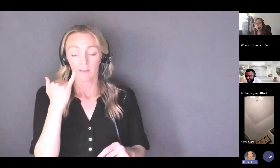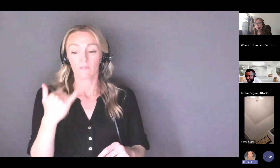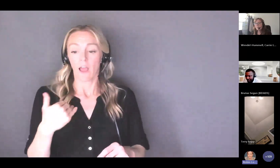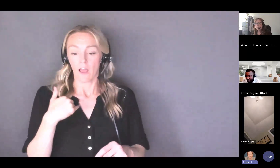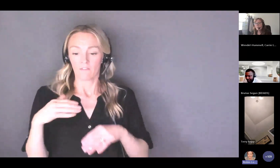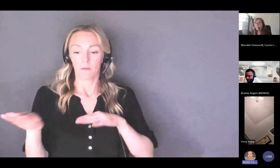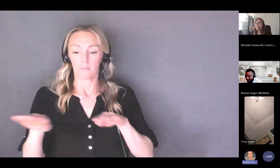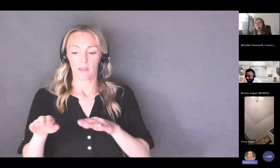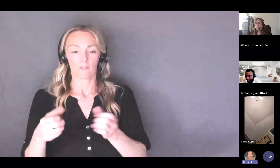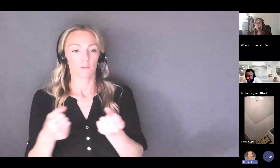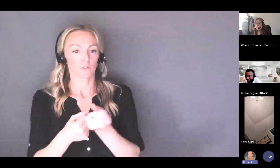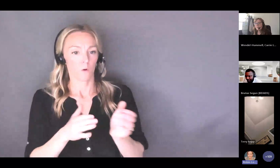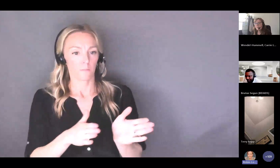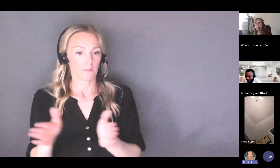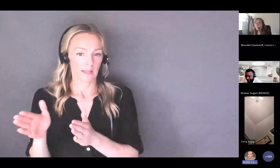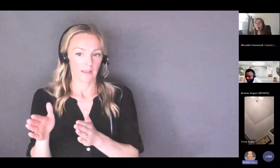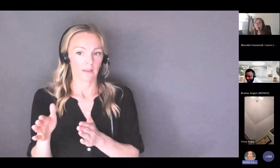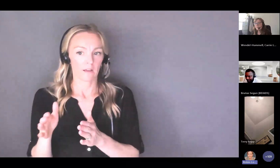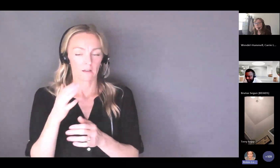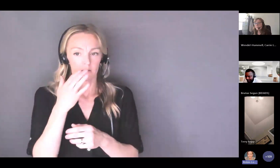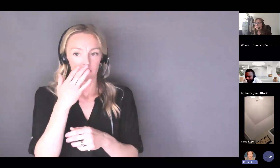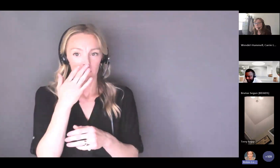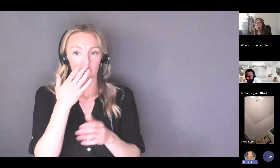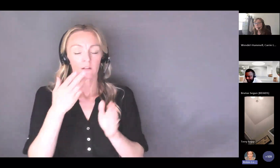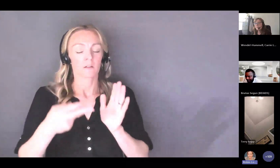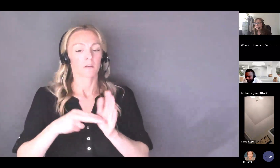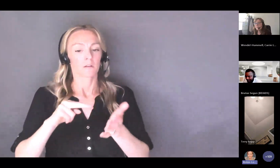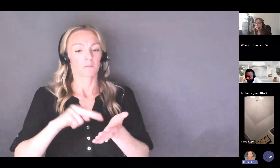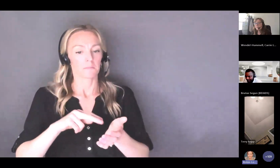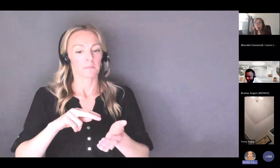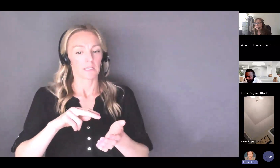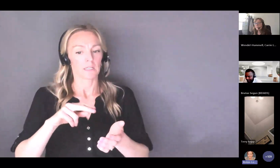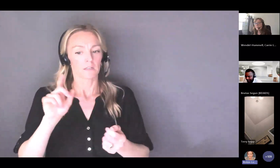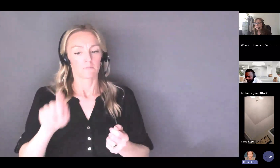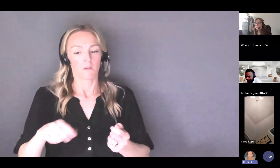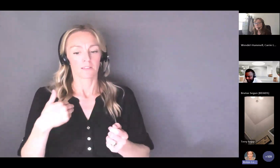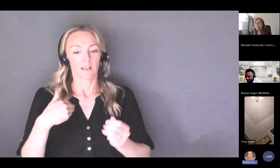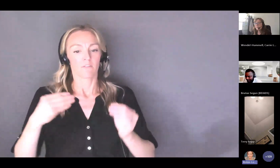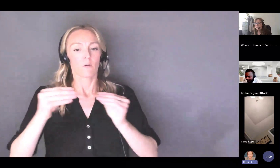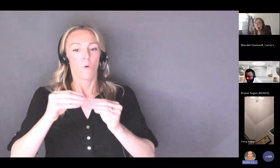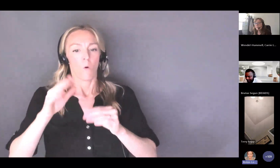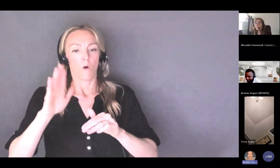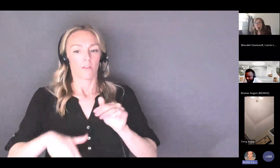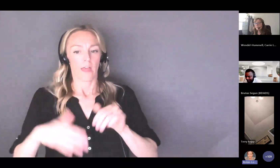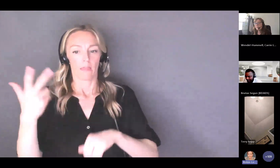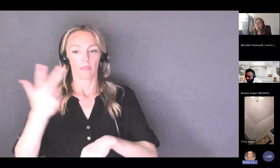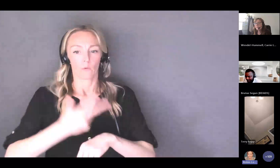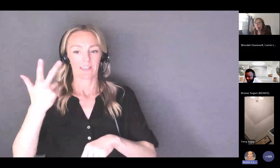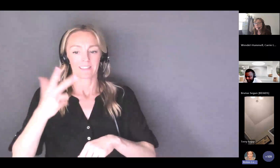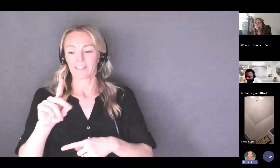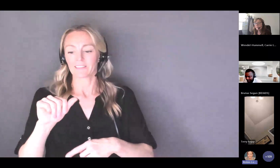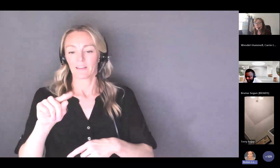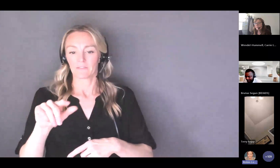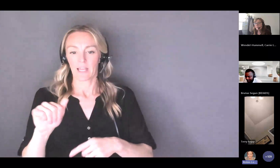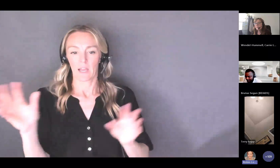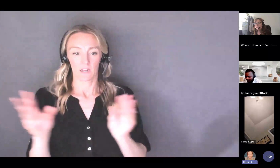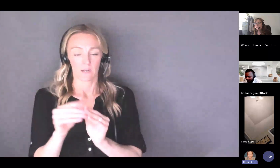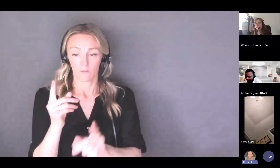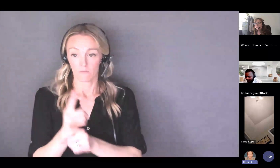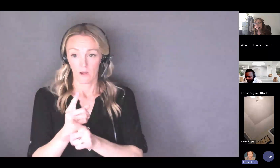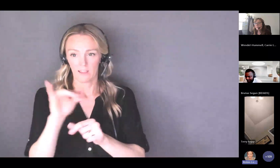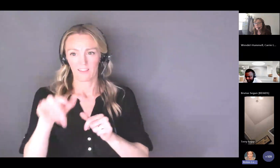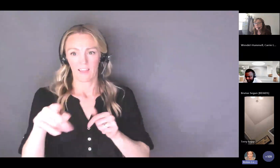support plan per regulation, it does need to have more than just 3 days of data, right? That's because that's a separate